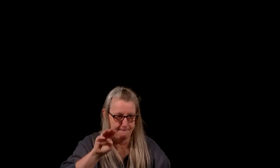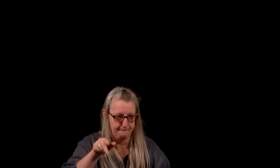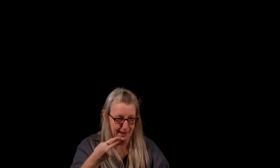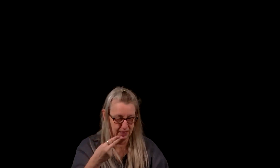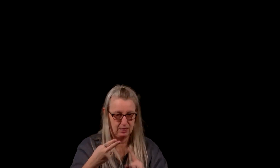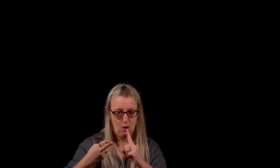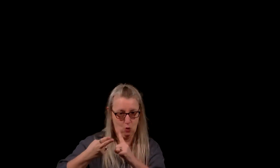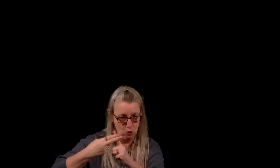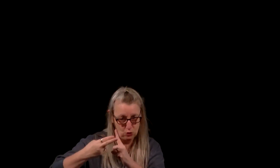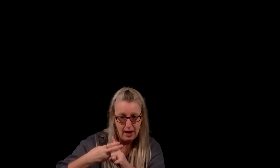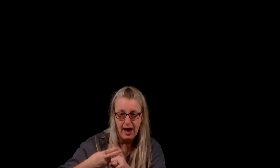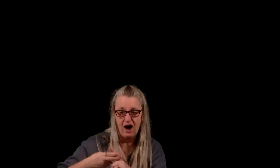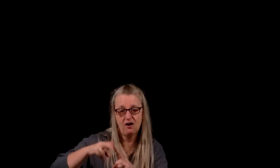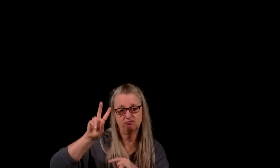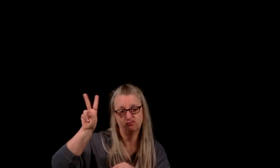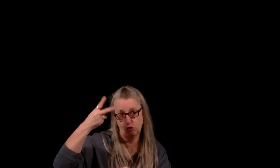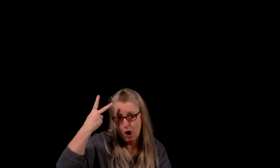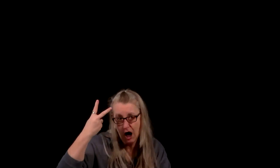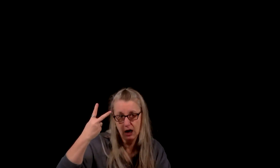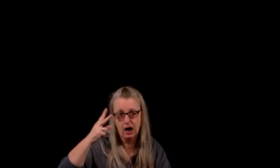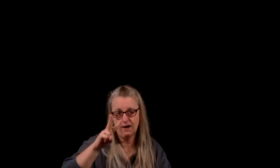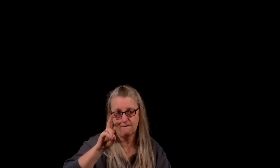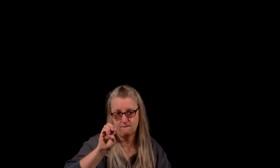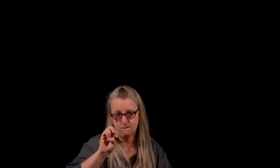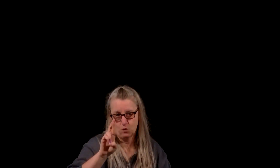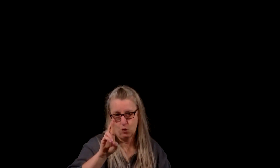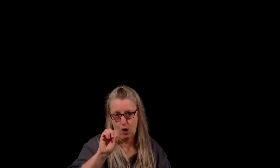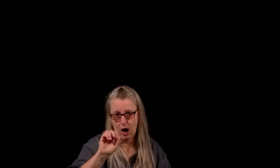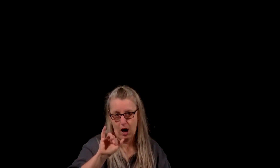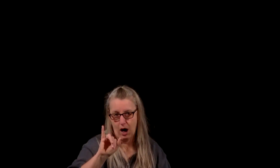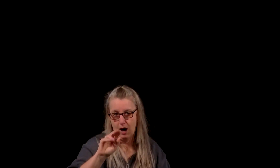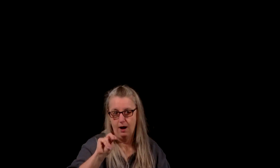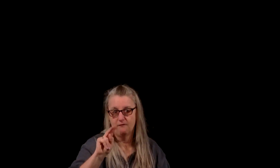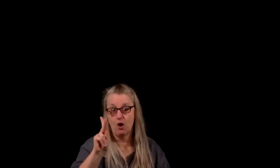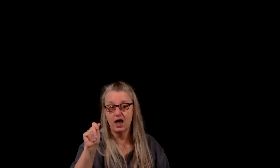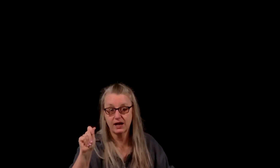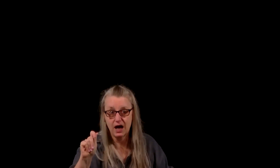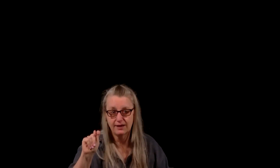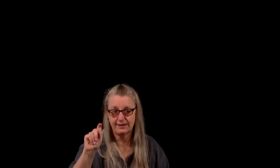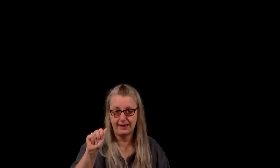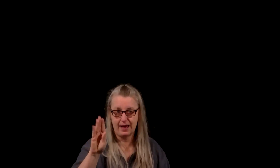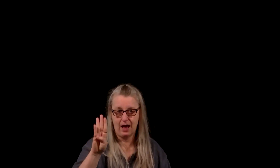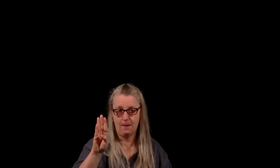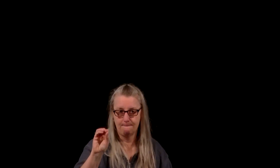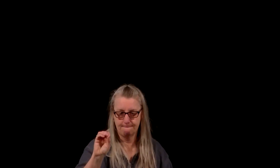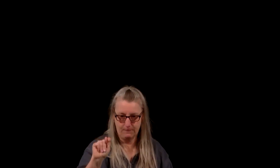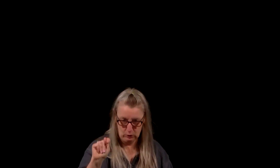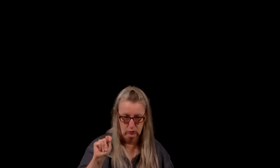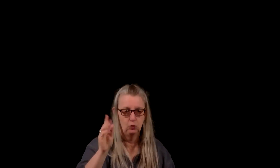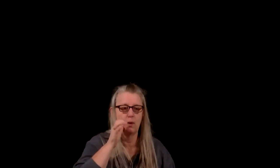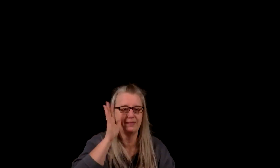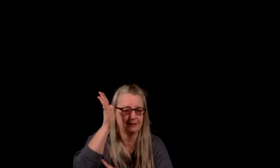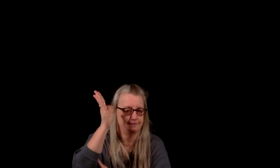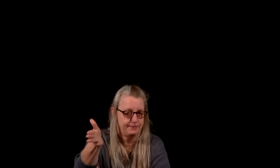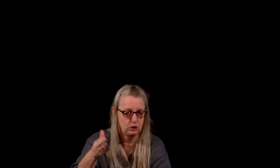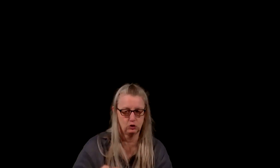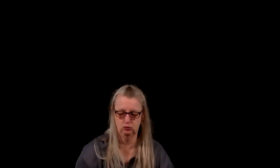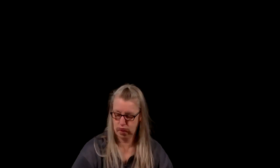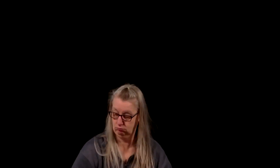And that's in Plymouth. It'll be at the hotel. And we're going to have Veronica Talbot will be